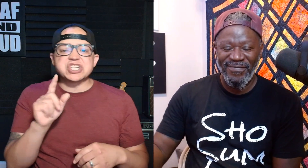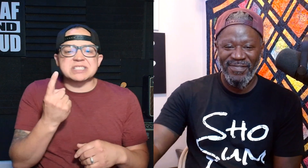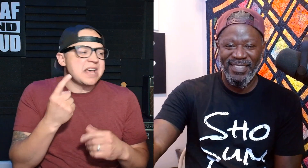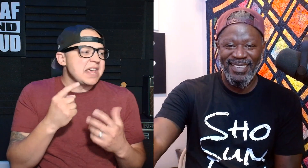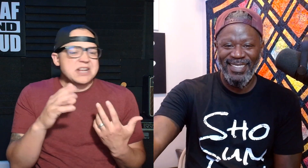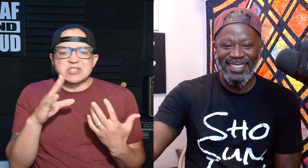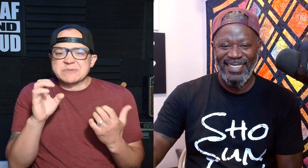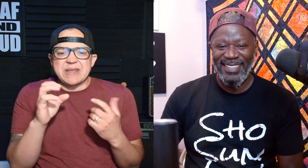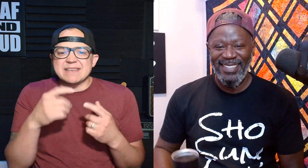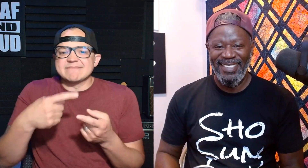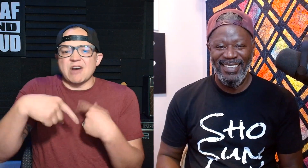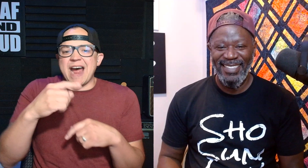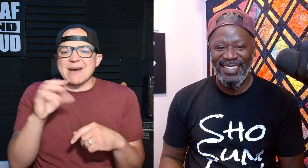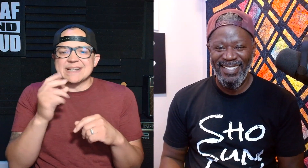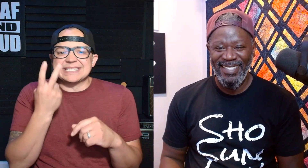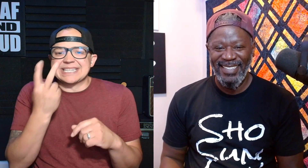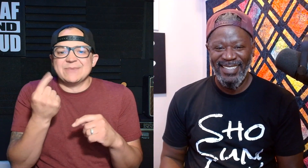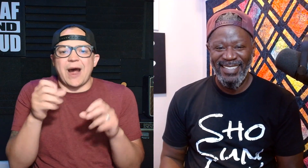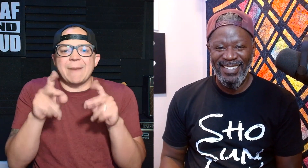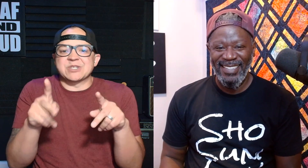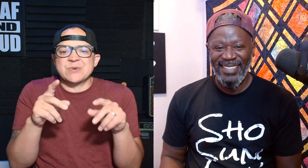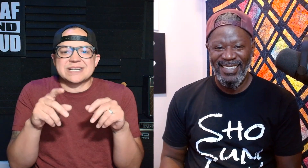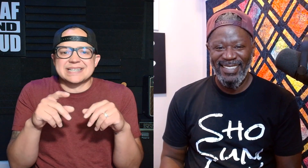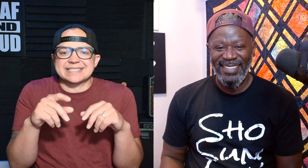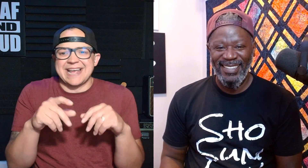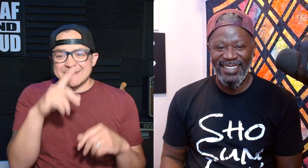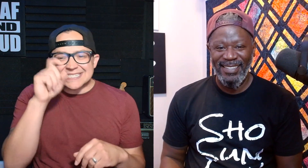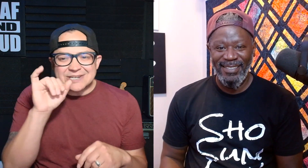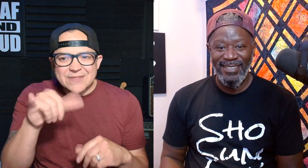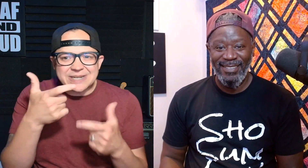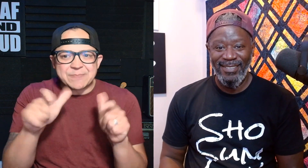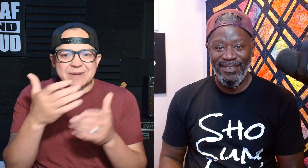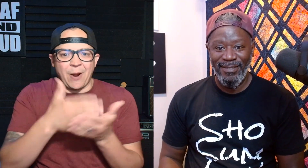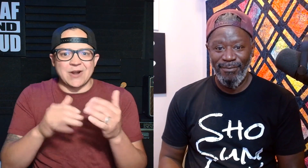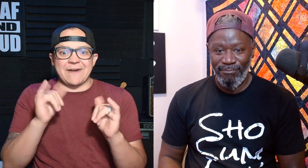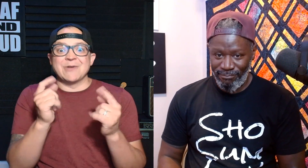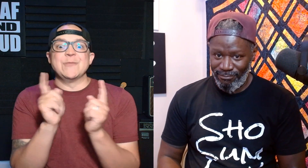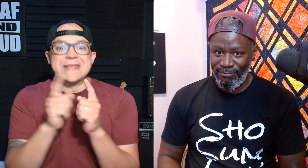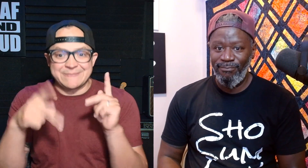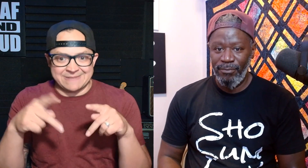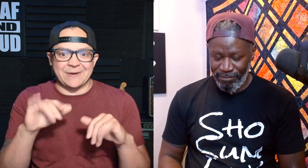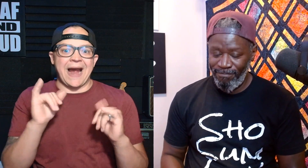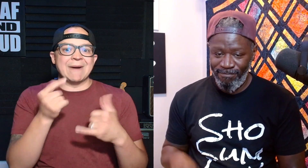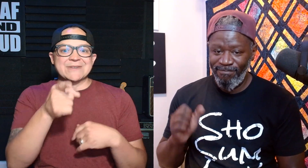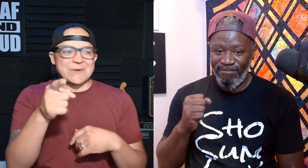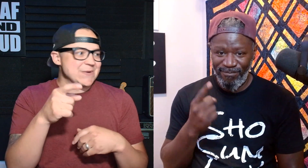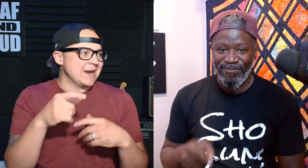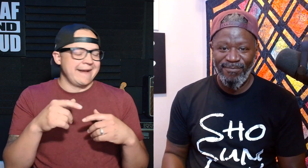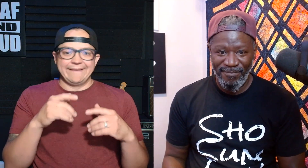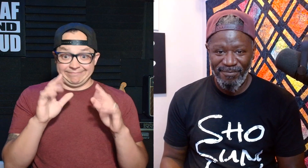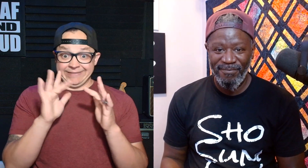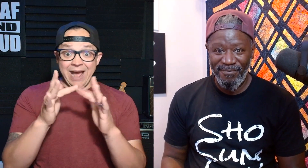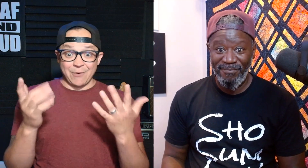and just being around and seeing what opportunities, because, that's a big part of how you meet people, how